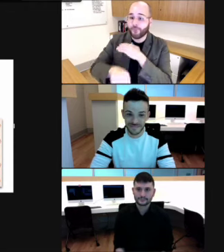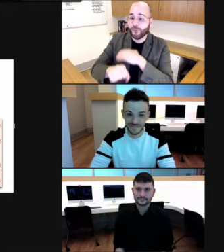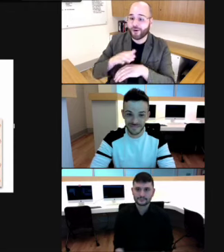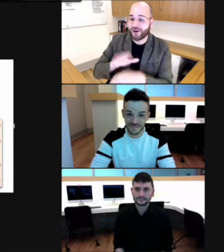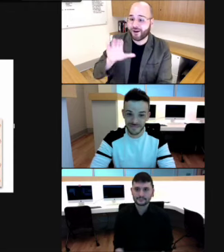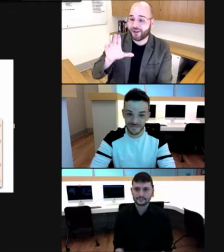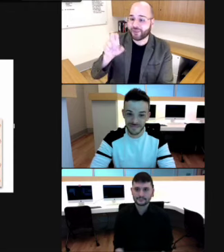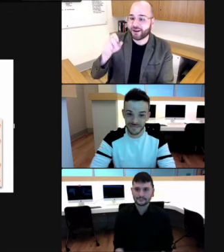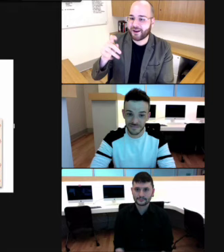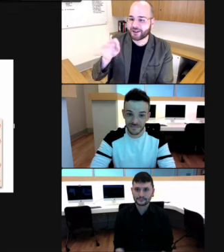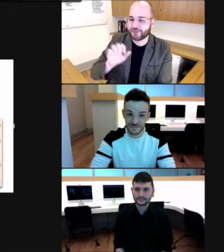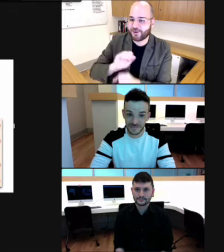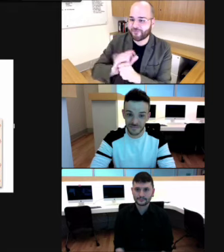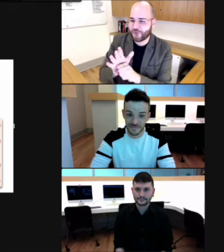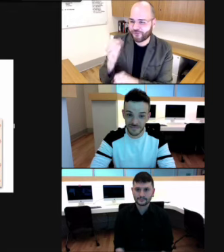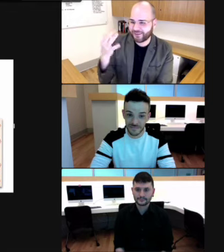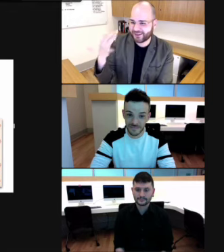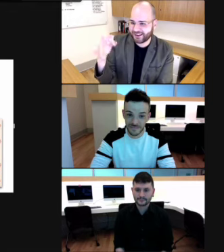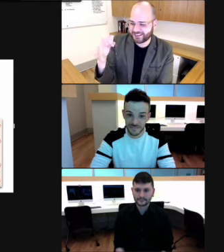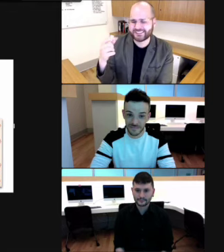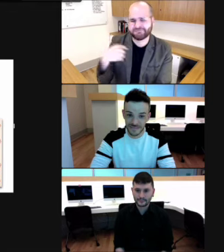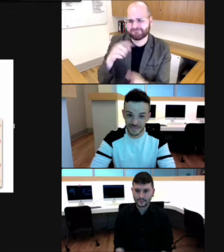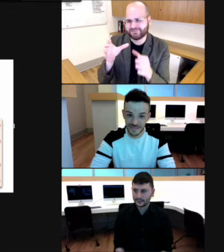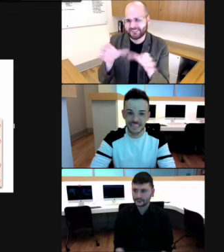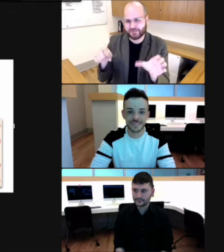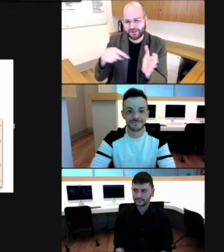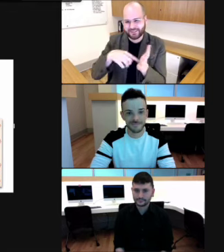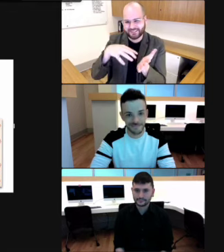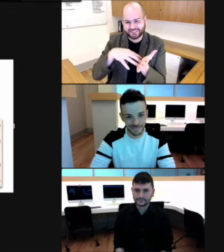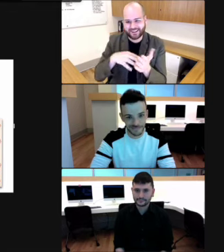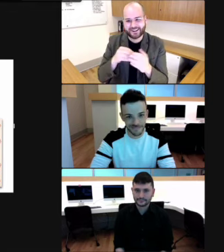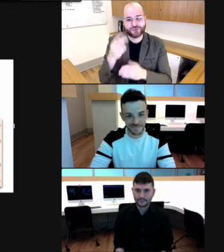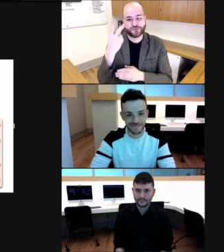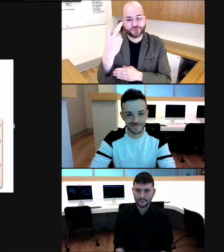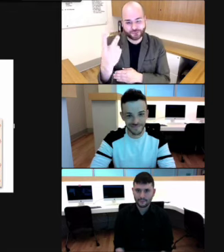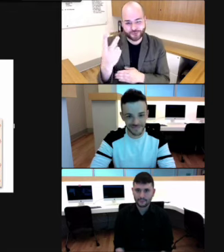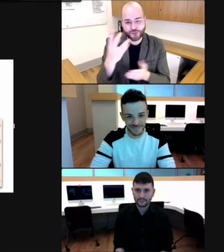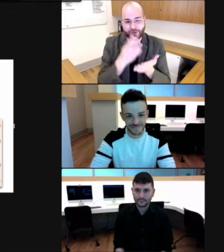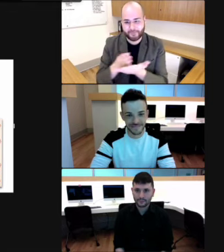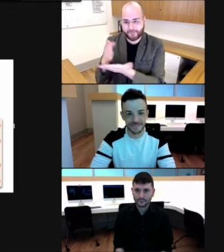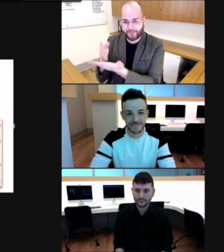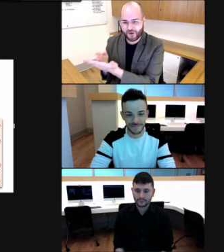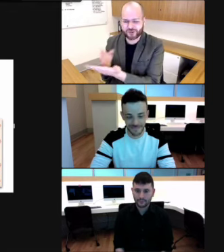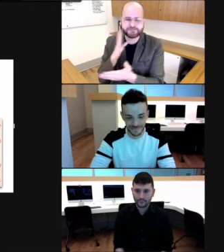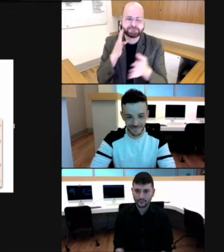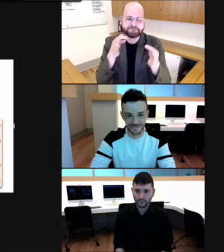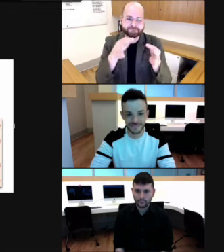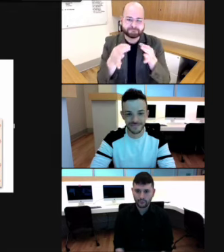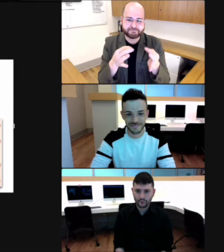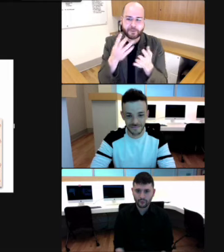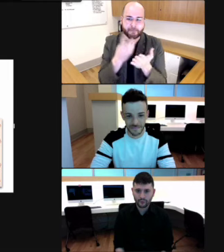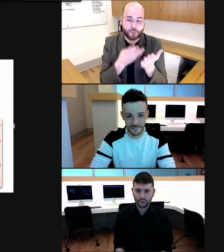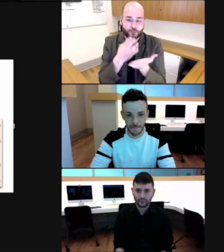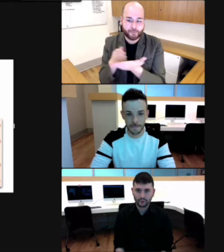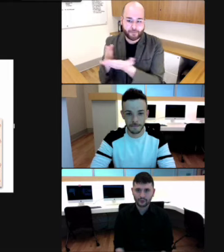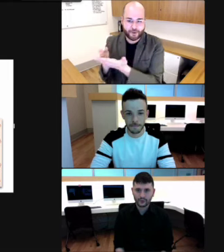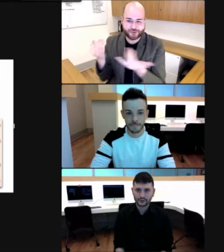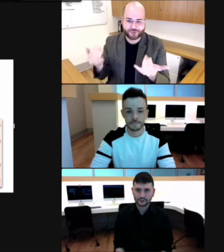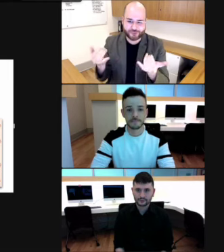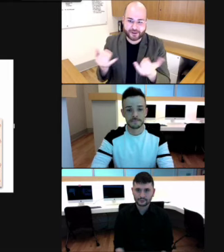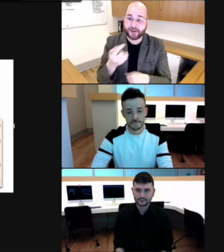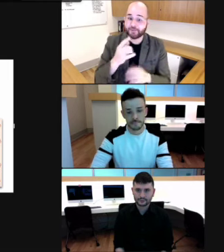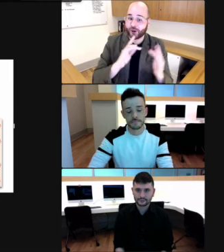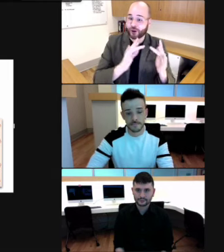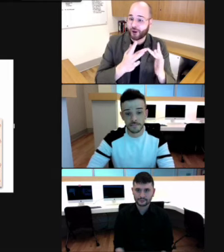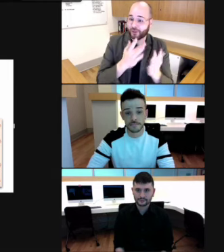It was born on the cusp of COVID-19. This study is actually split into two parts. The first we'll